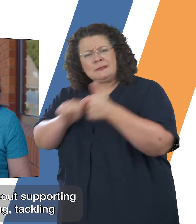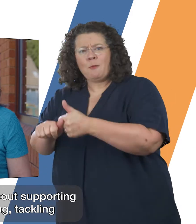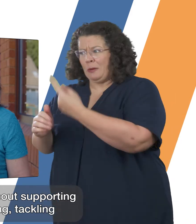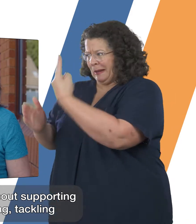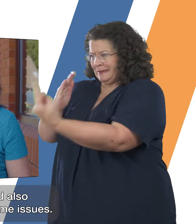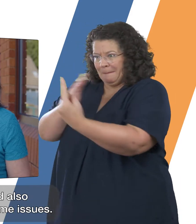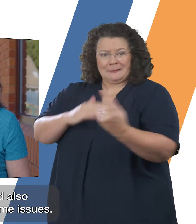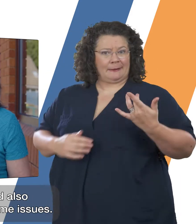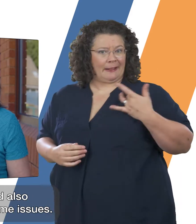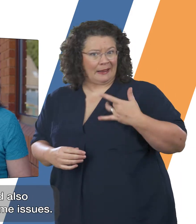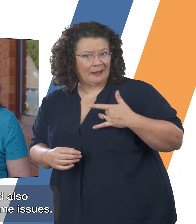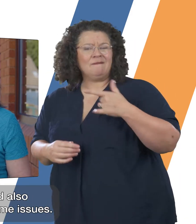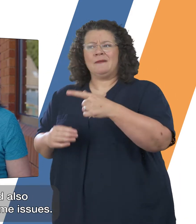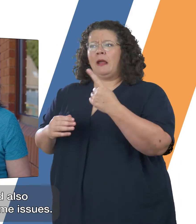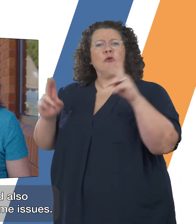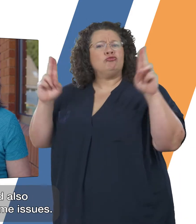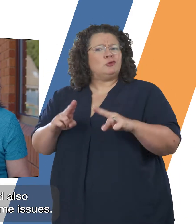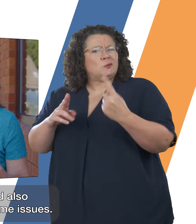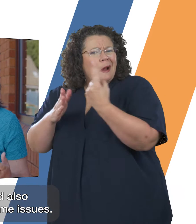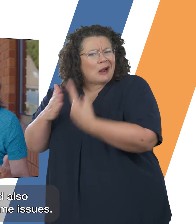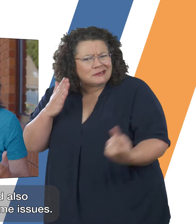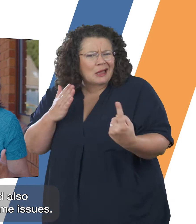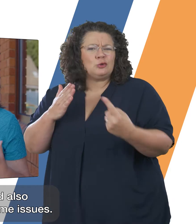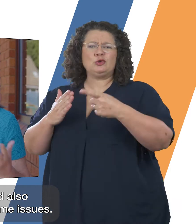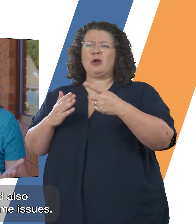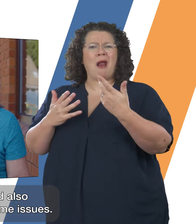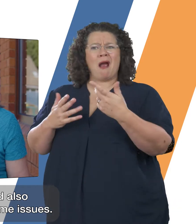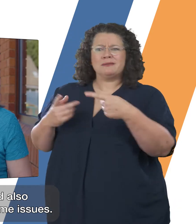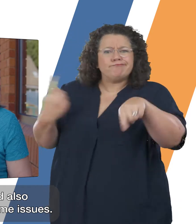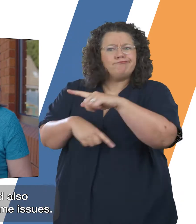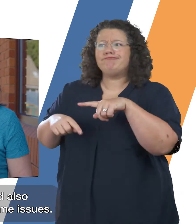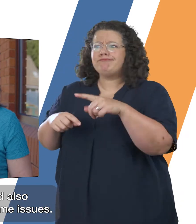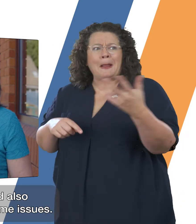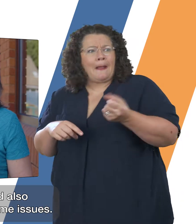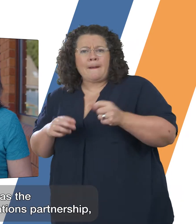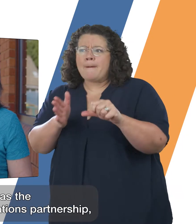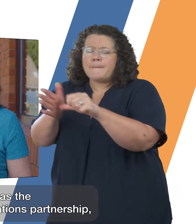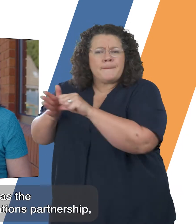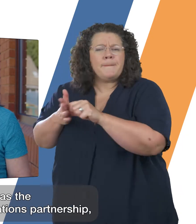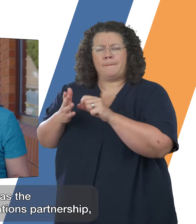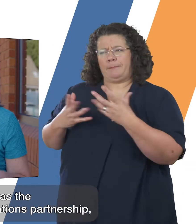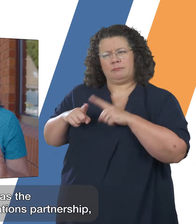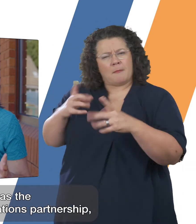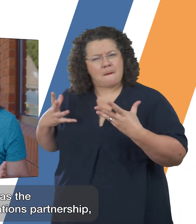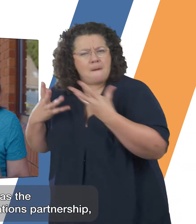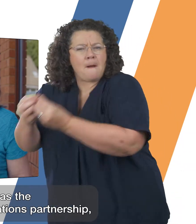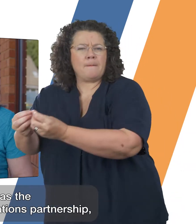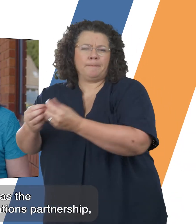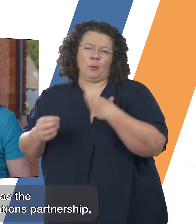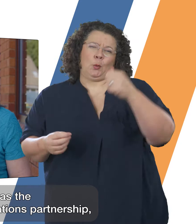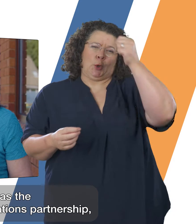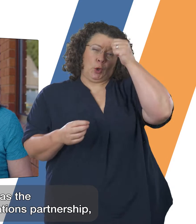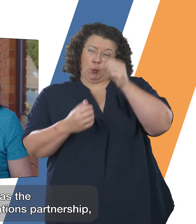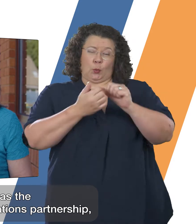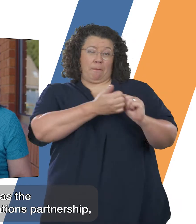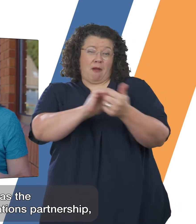living, tackling isolation, and also addressing income issues. We all knew as the partners,